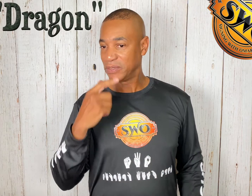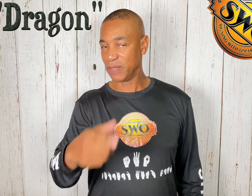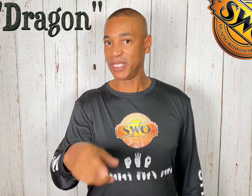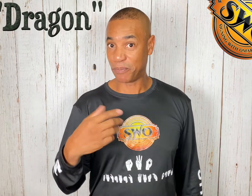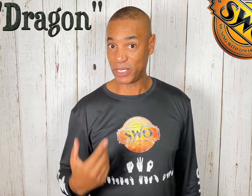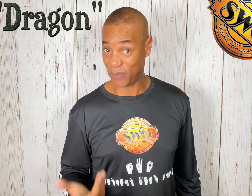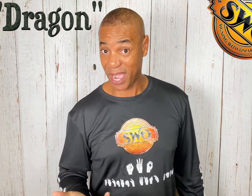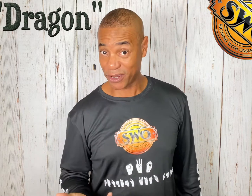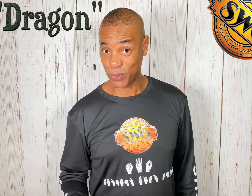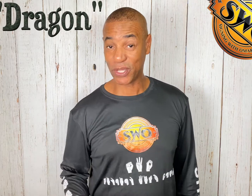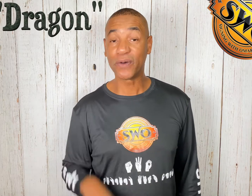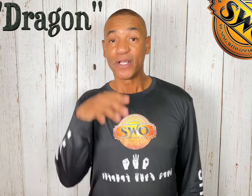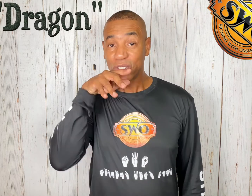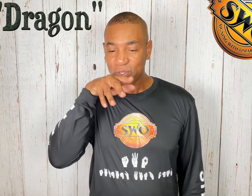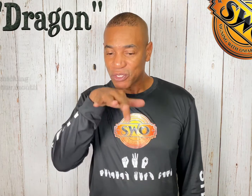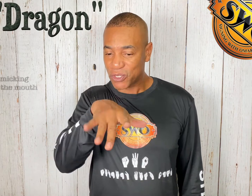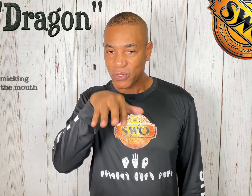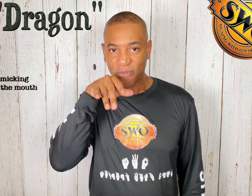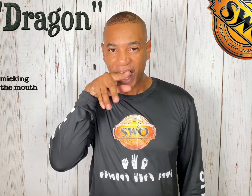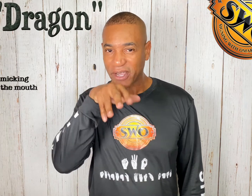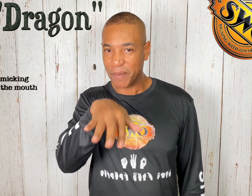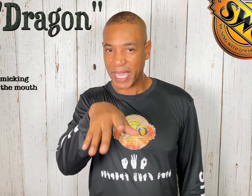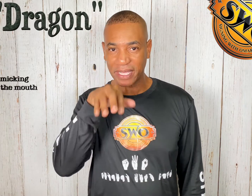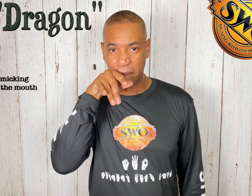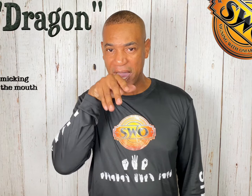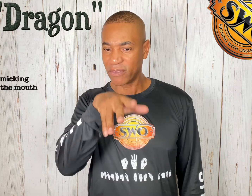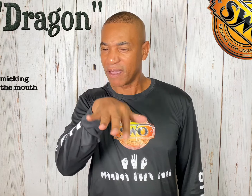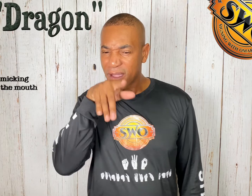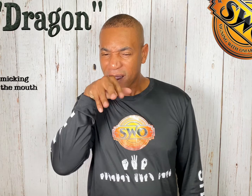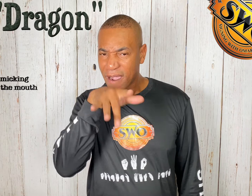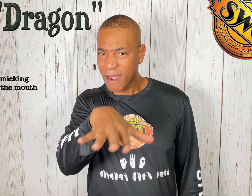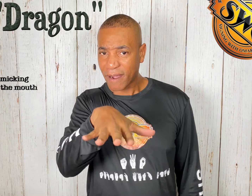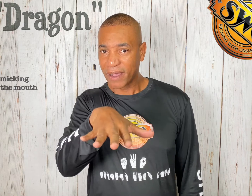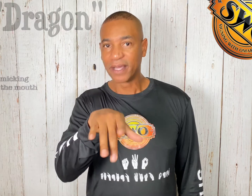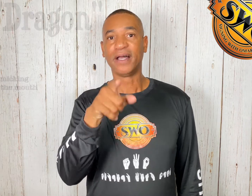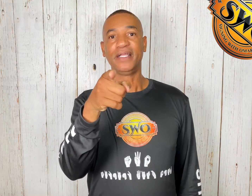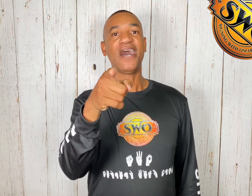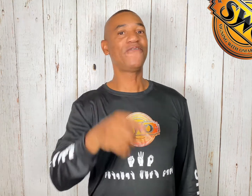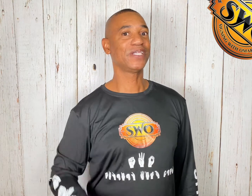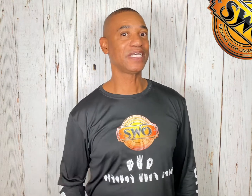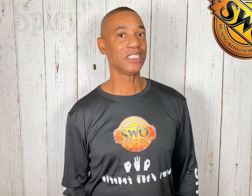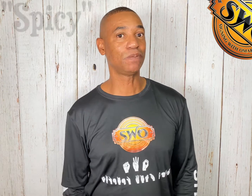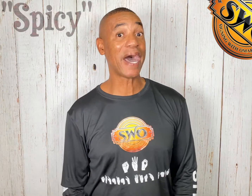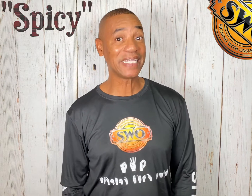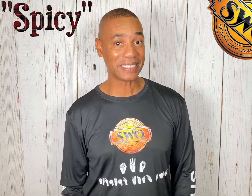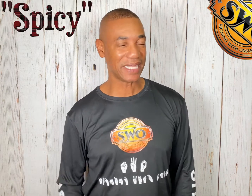something that breathes fire, as we know. So you'll just do the fire coming out of the mouth. Now for the sign spicy. That's just